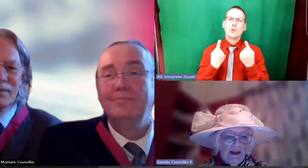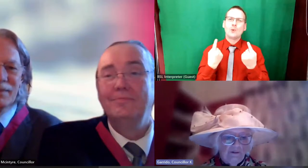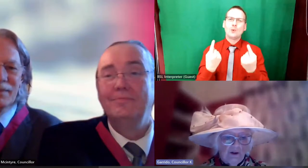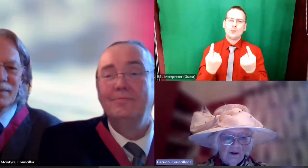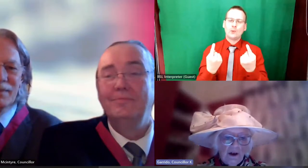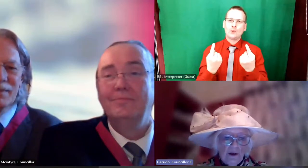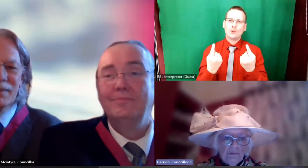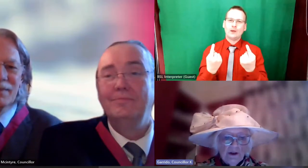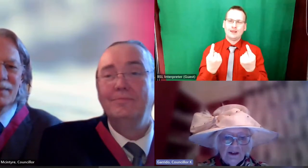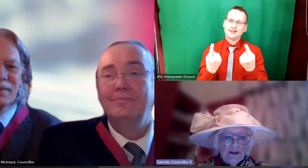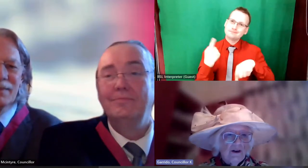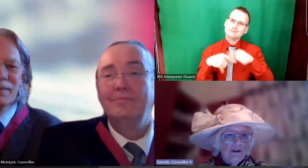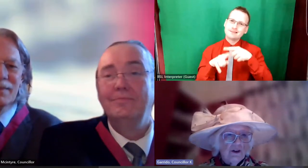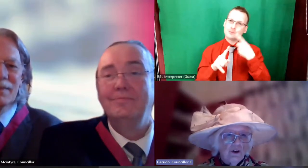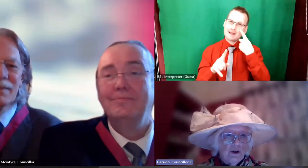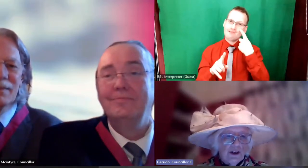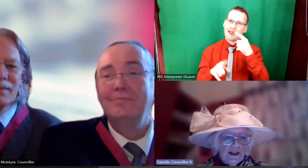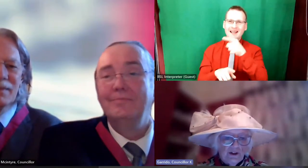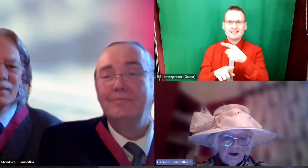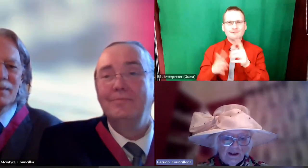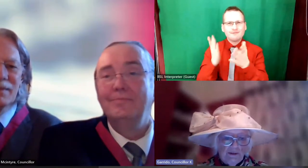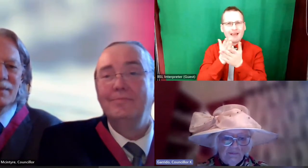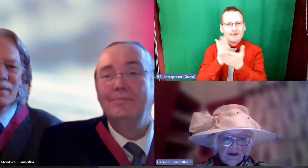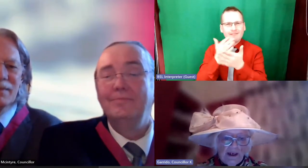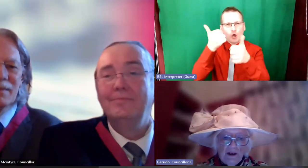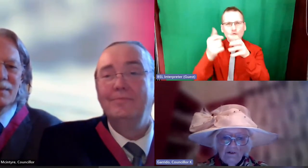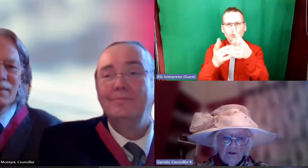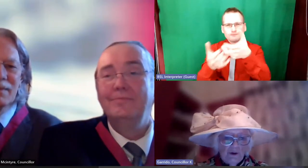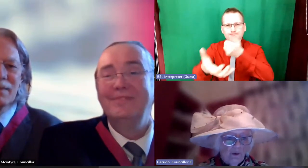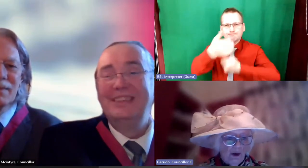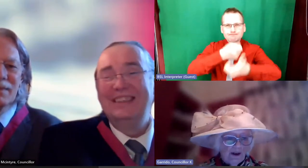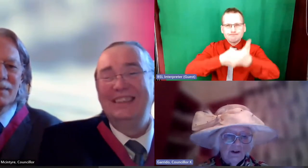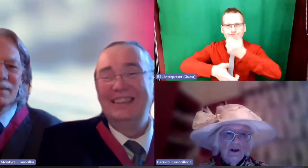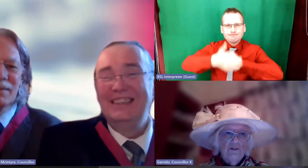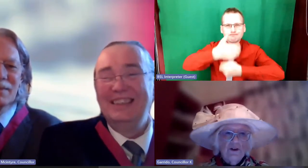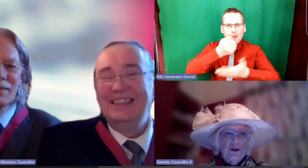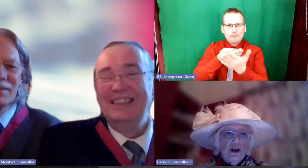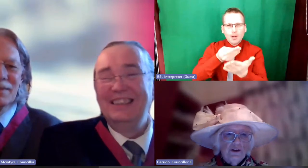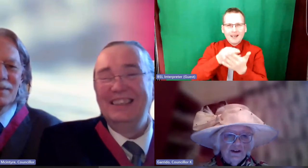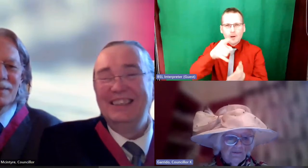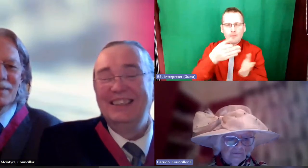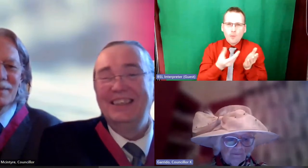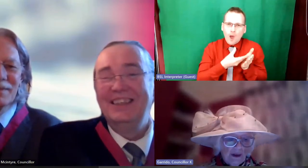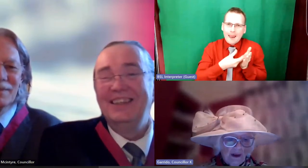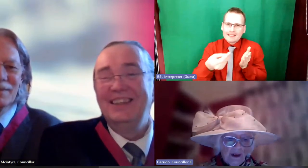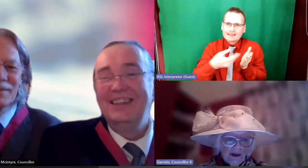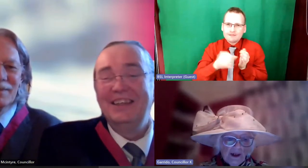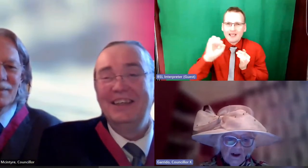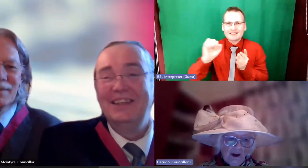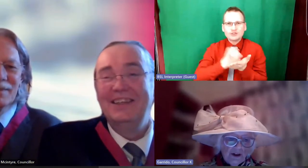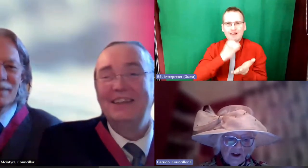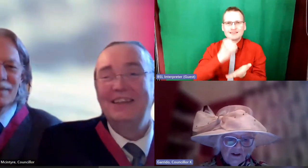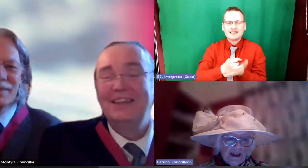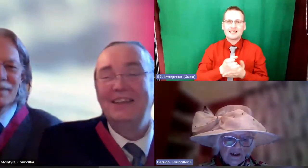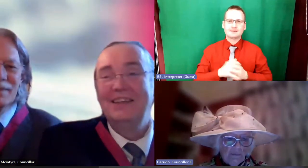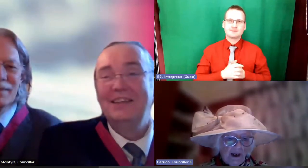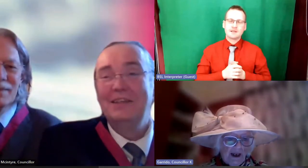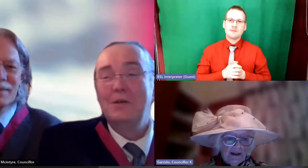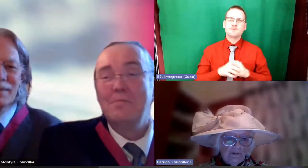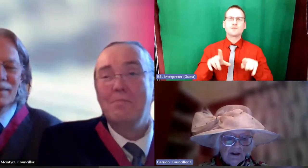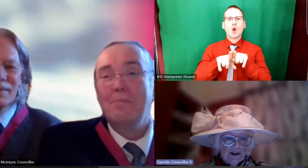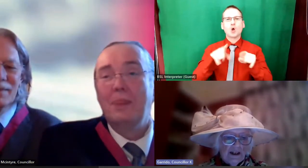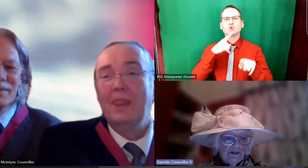very careful, because he is very good at extracting money from your wallet for his charity. Can I also say